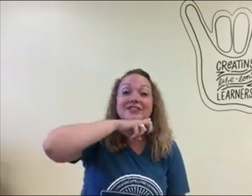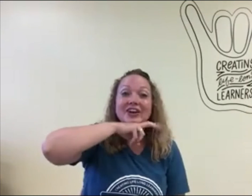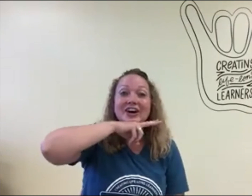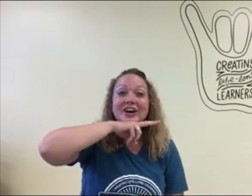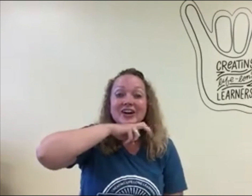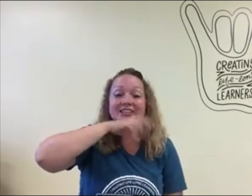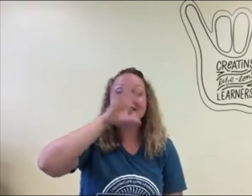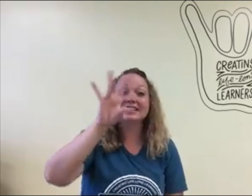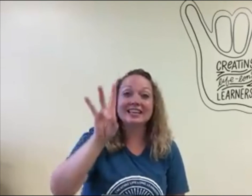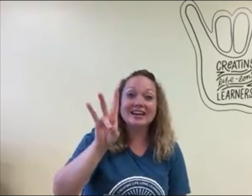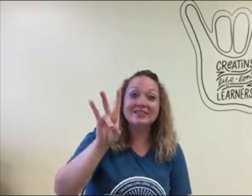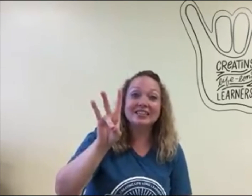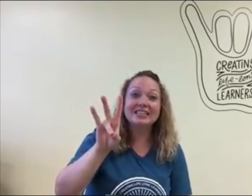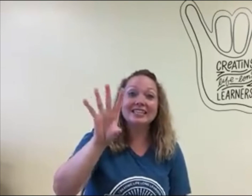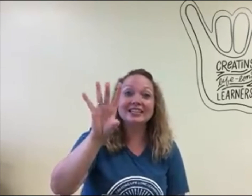4, 5, 6 little frogs,